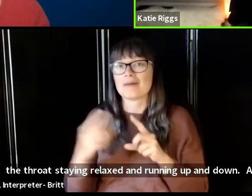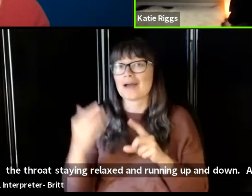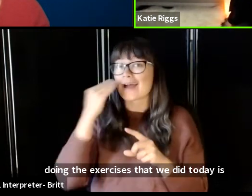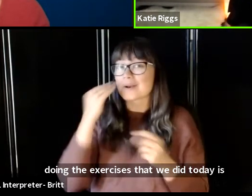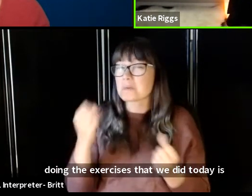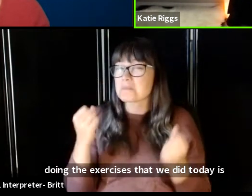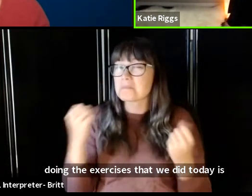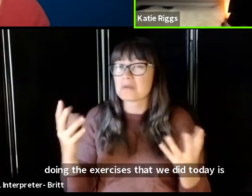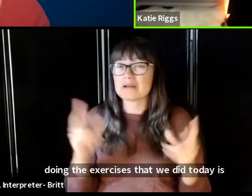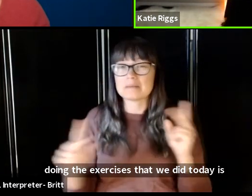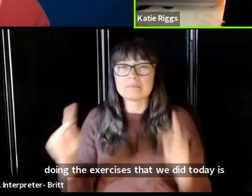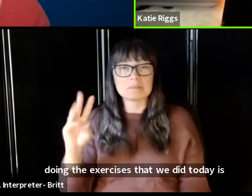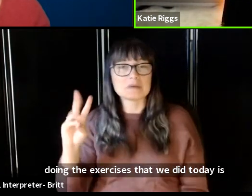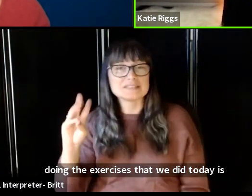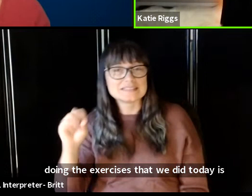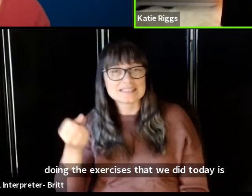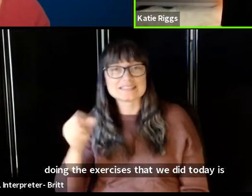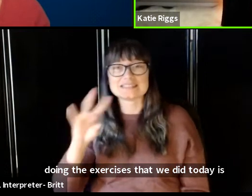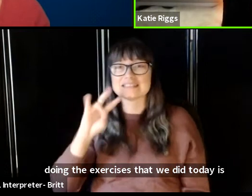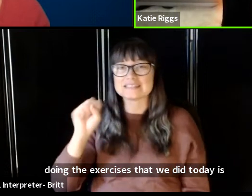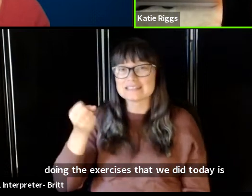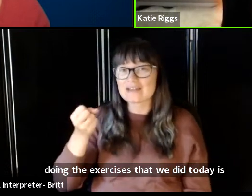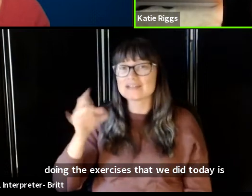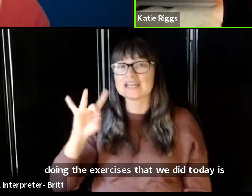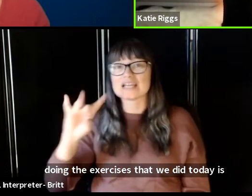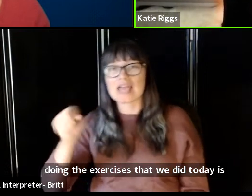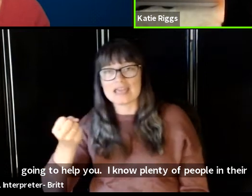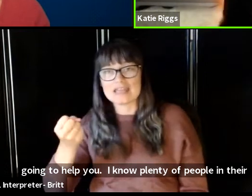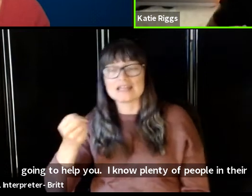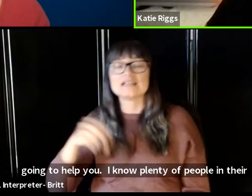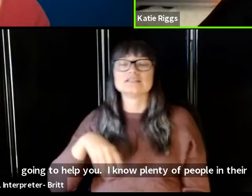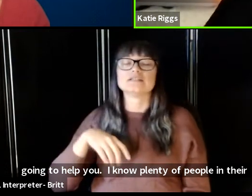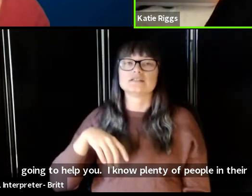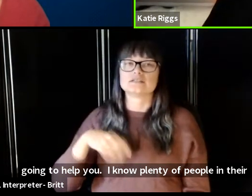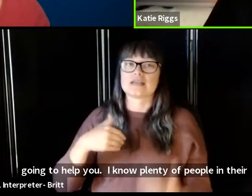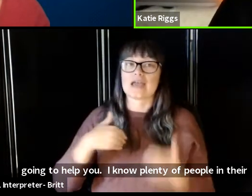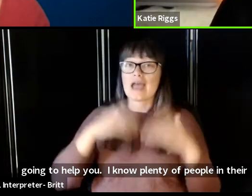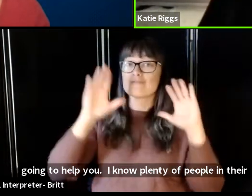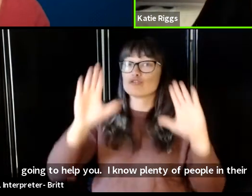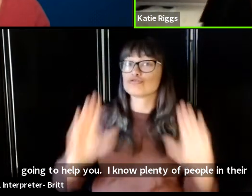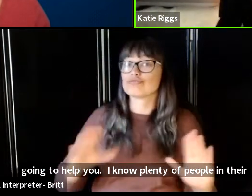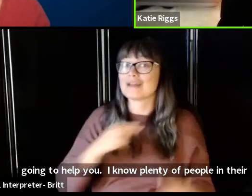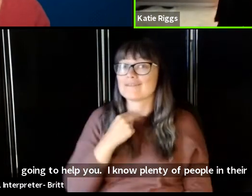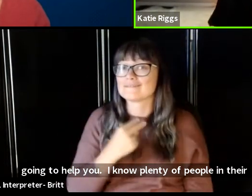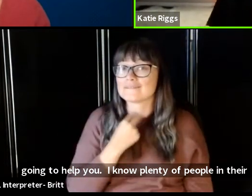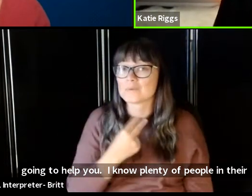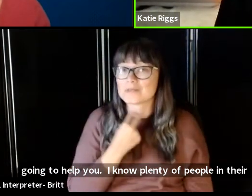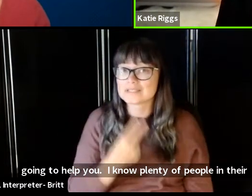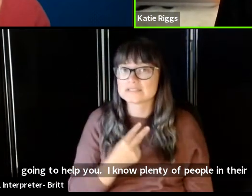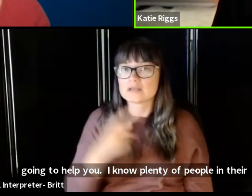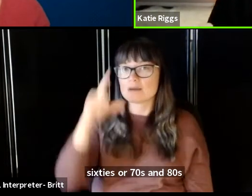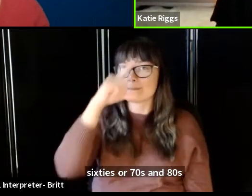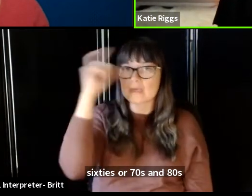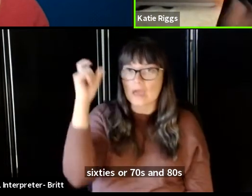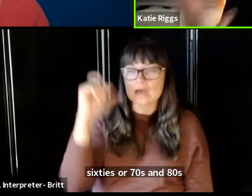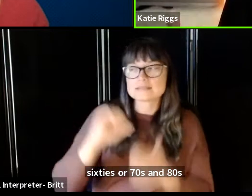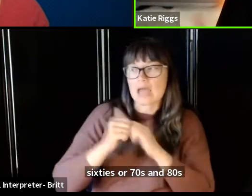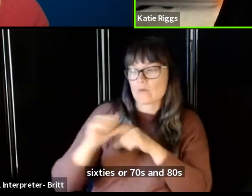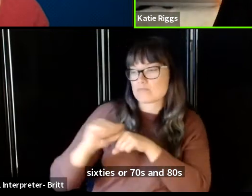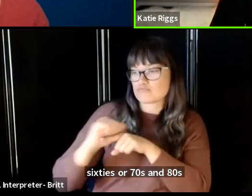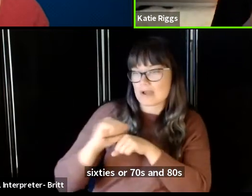of people in their 60s or 70s and 80s that have really great voices because